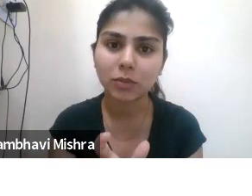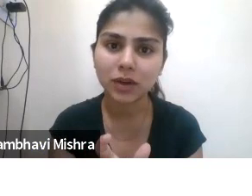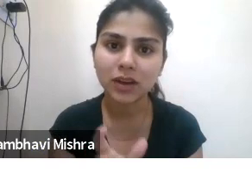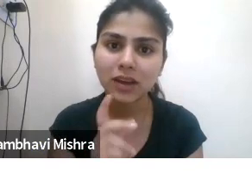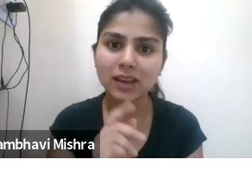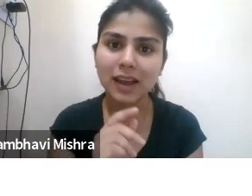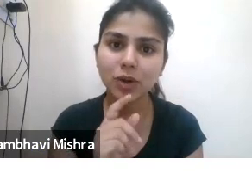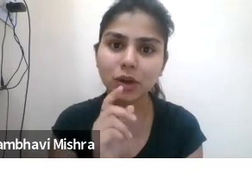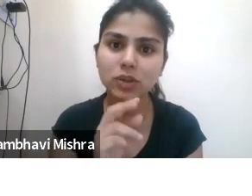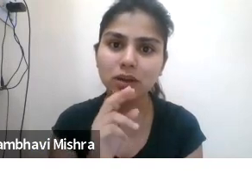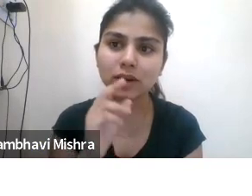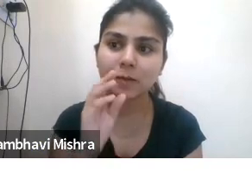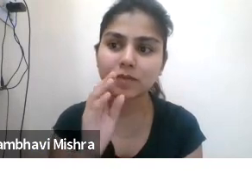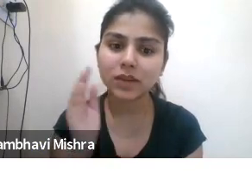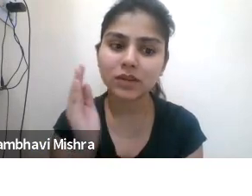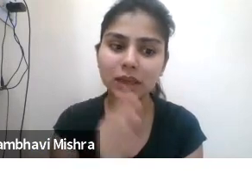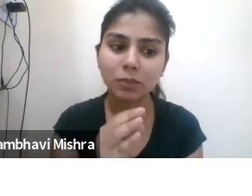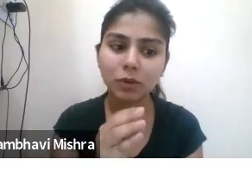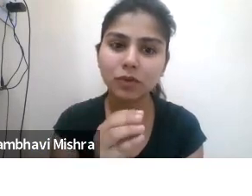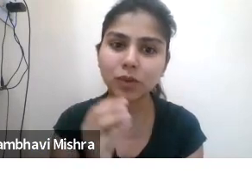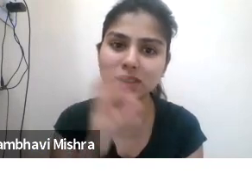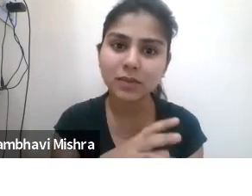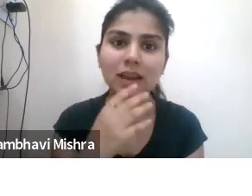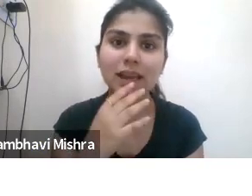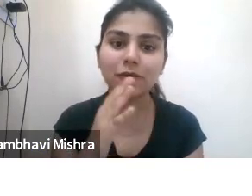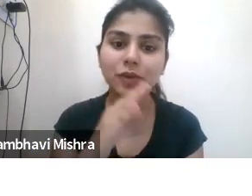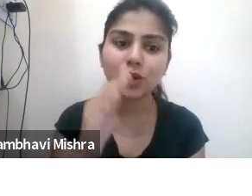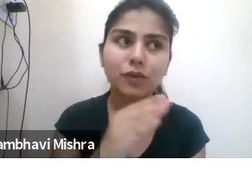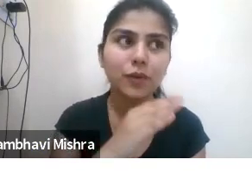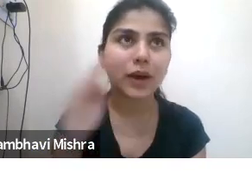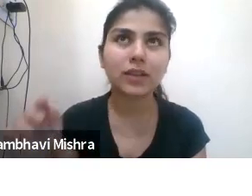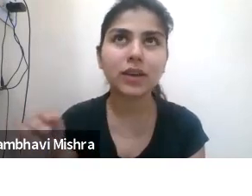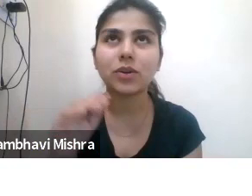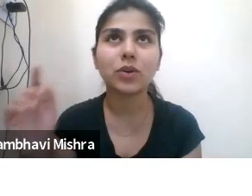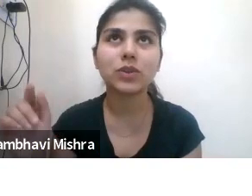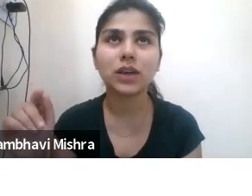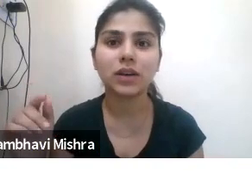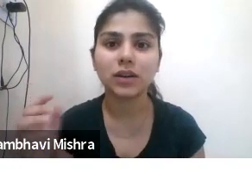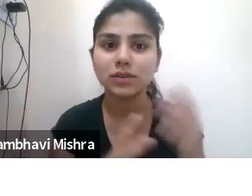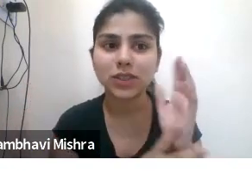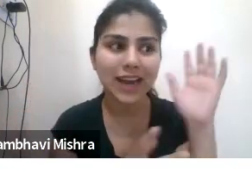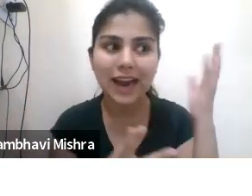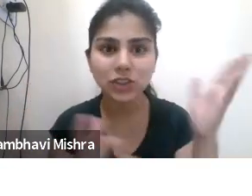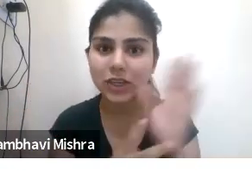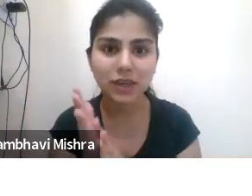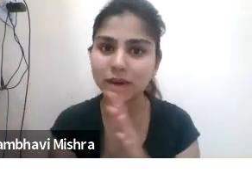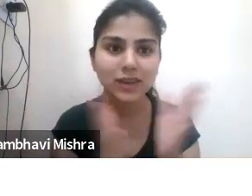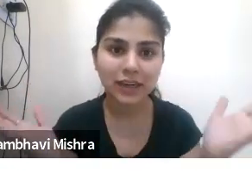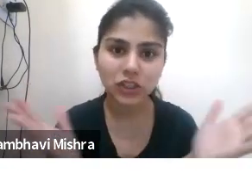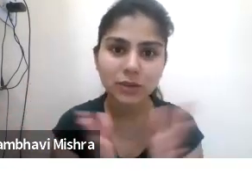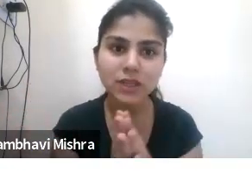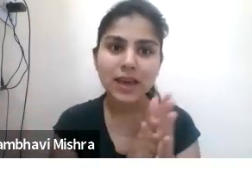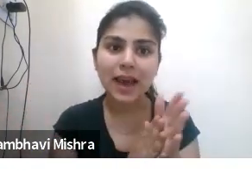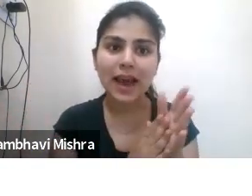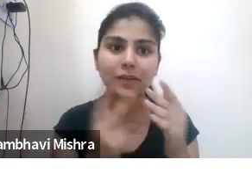to be common? Can we not use input from same, like for one thing you're using just segmented